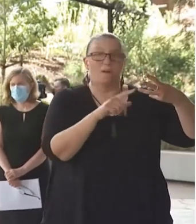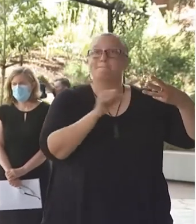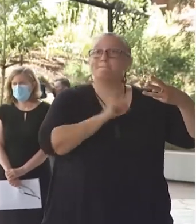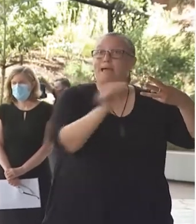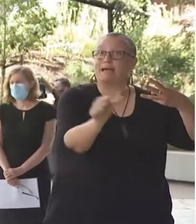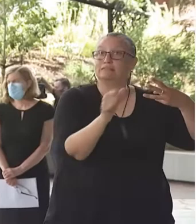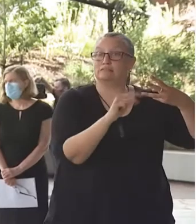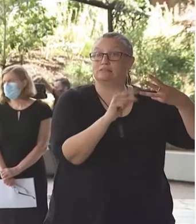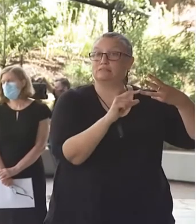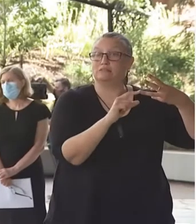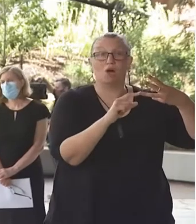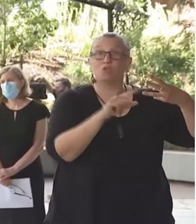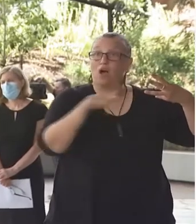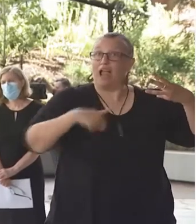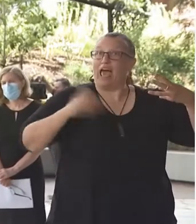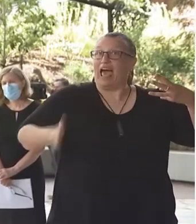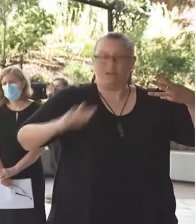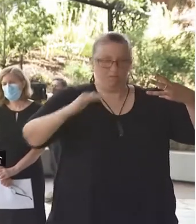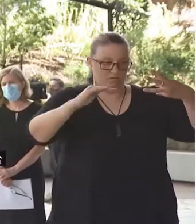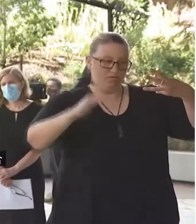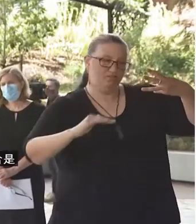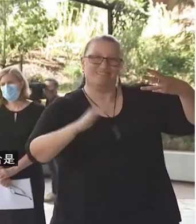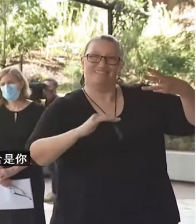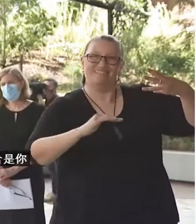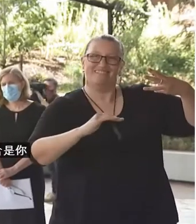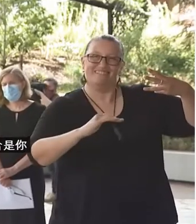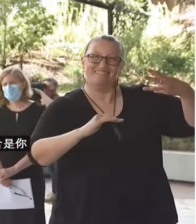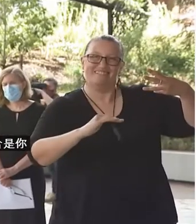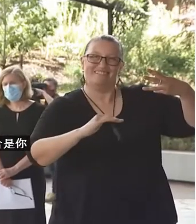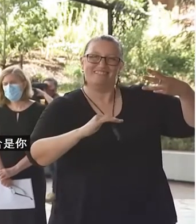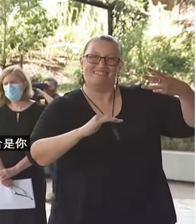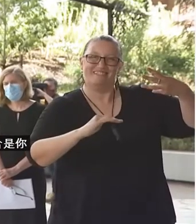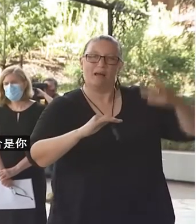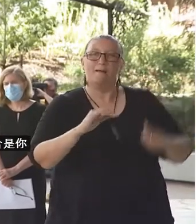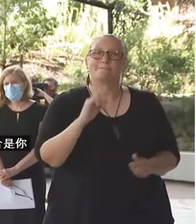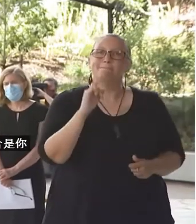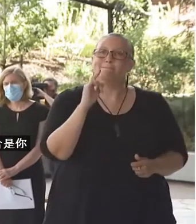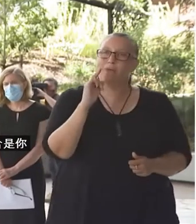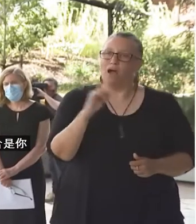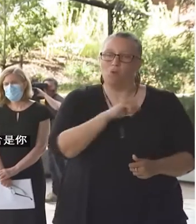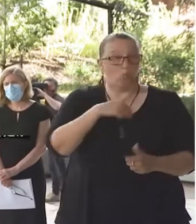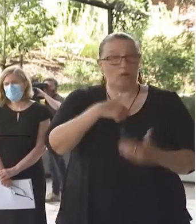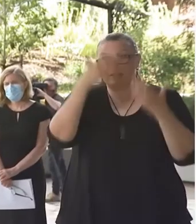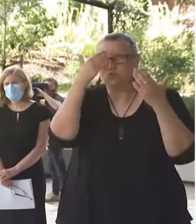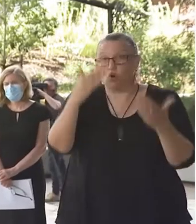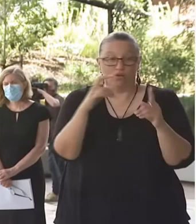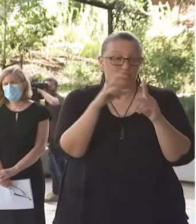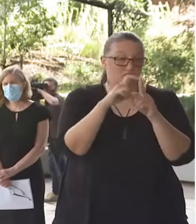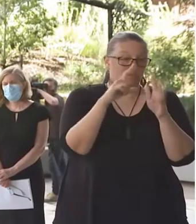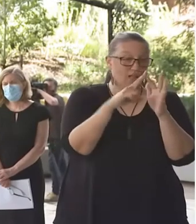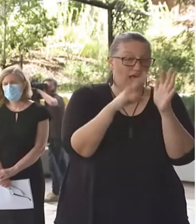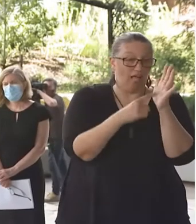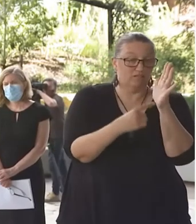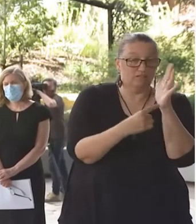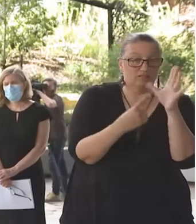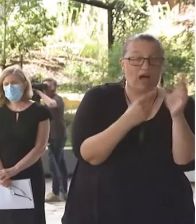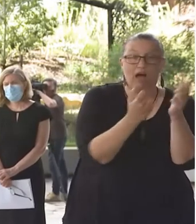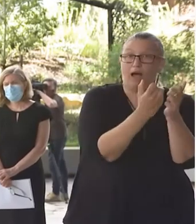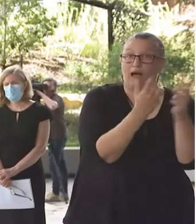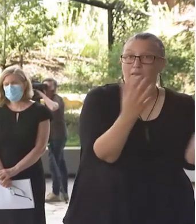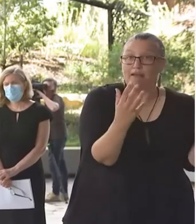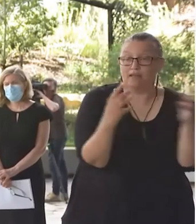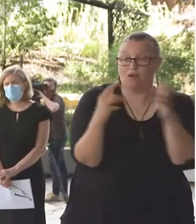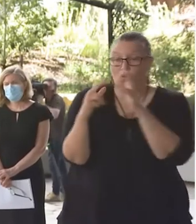prediction. But the mix of Omicron and Delta was, a little less certain. The age distribution of who was